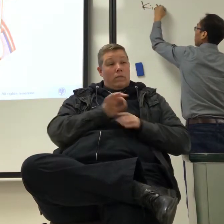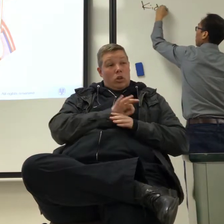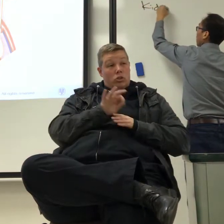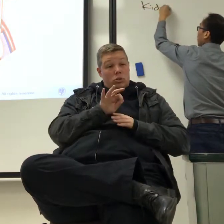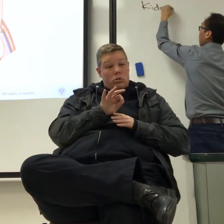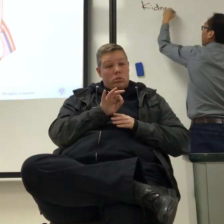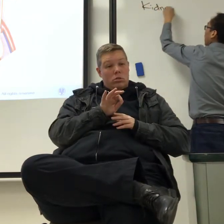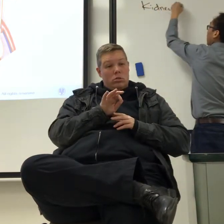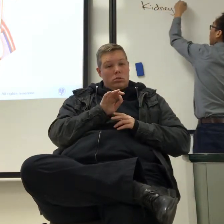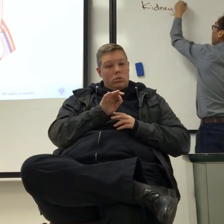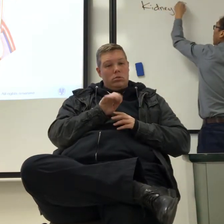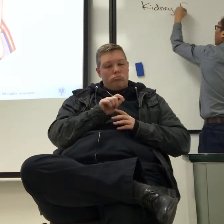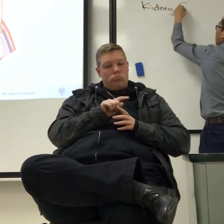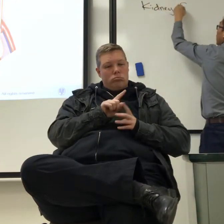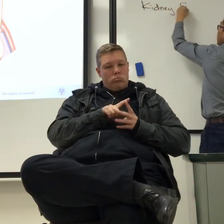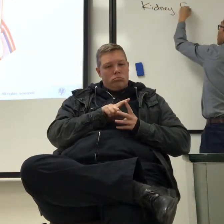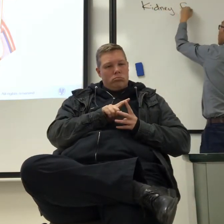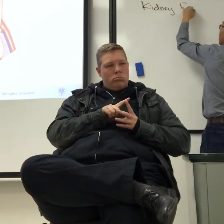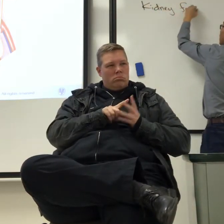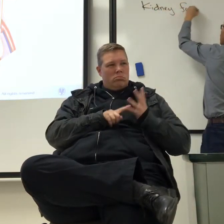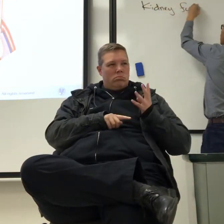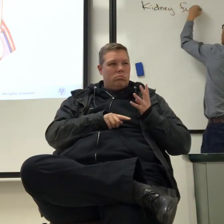overview.